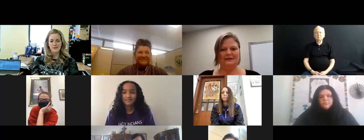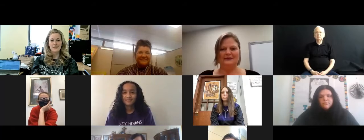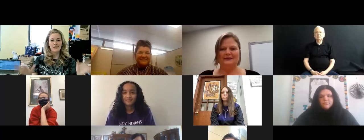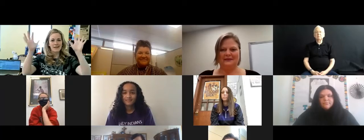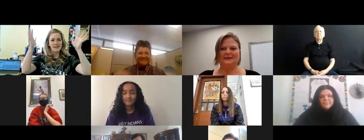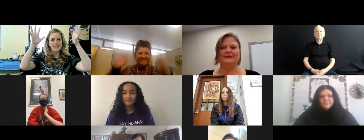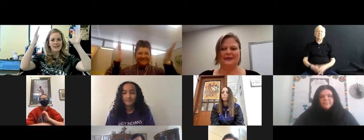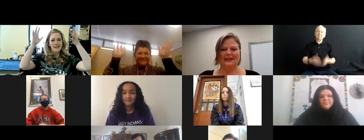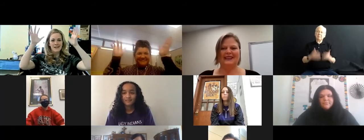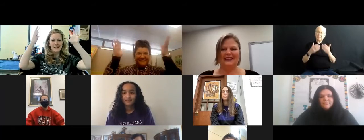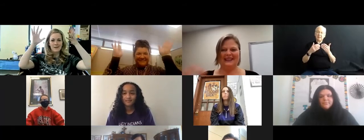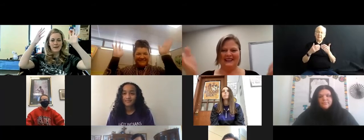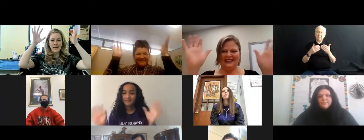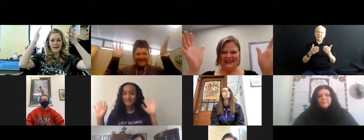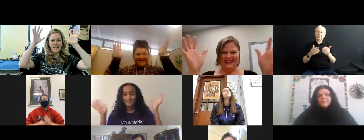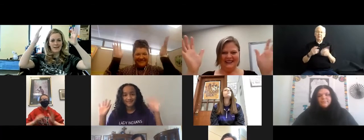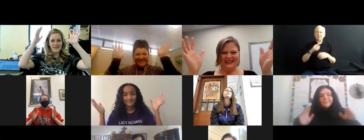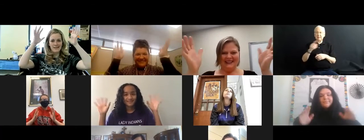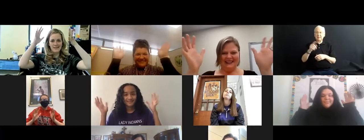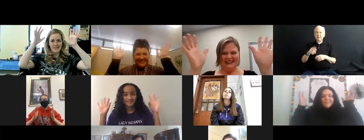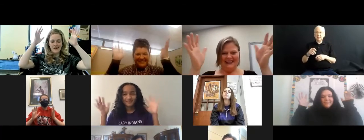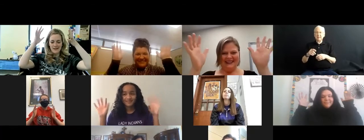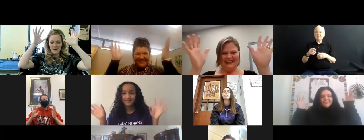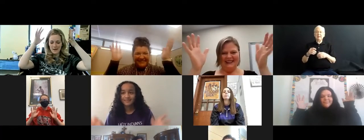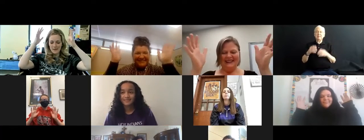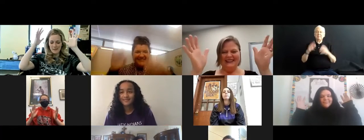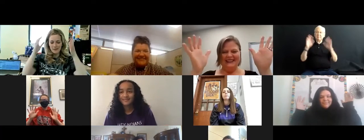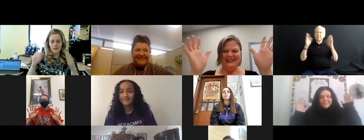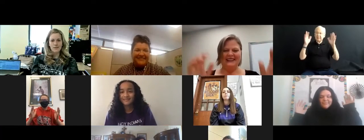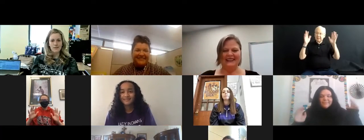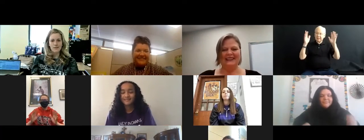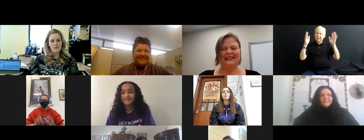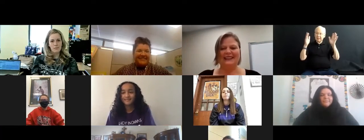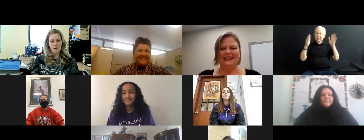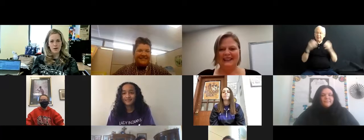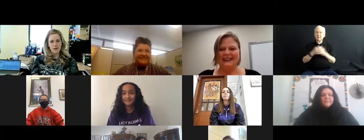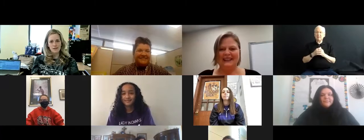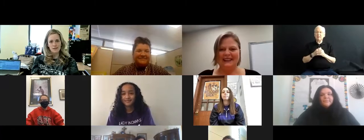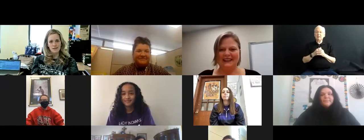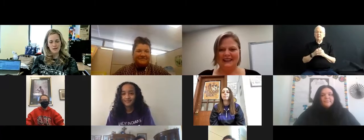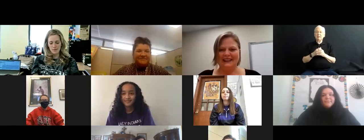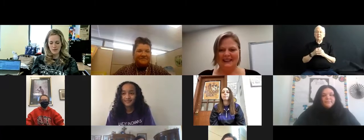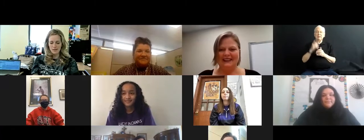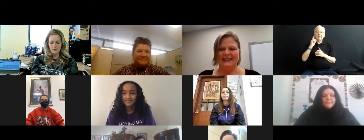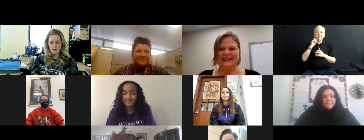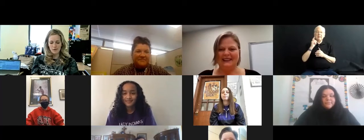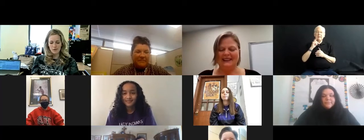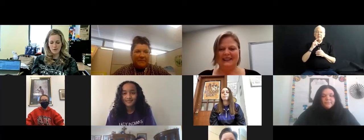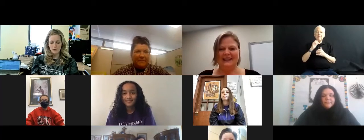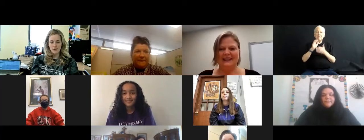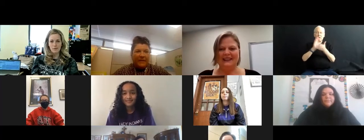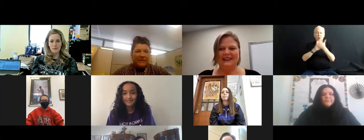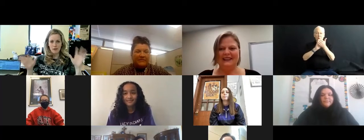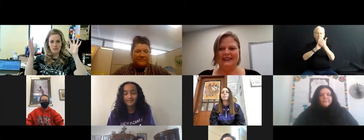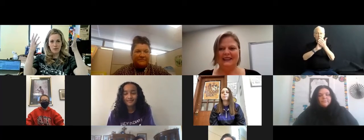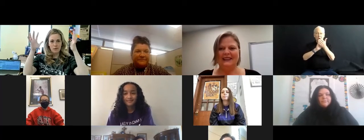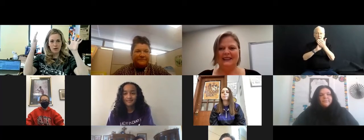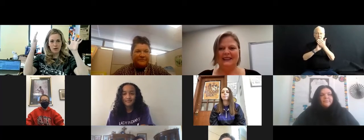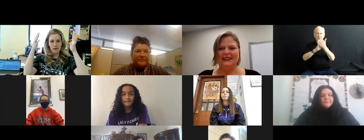And there is the Z. So yay. So this is deaf applause. In deaf culture,